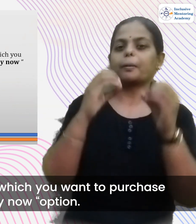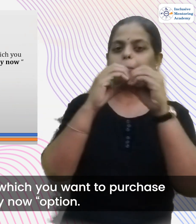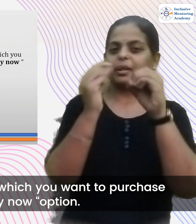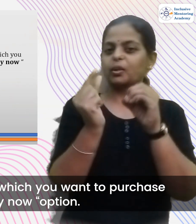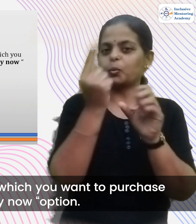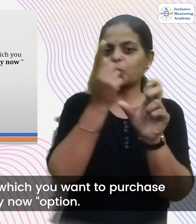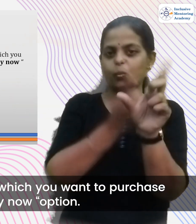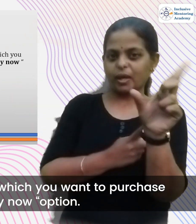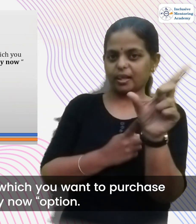Now option.